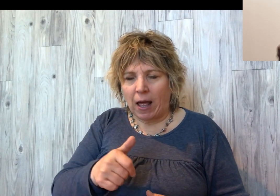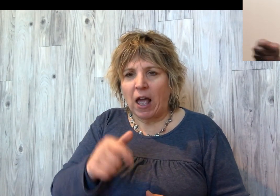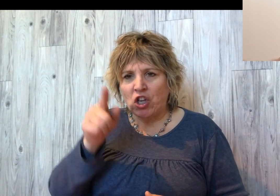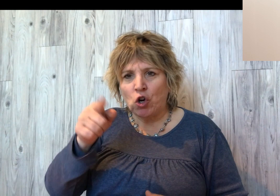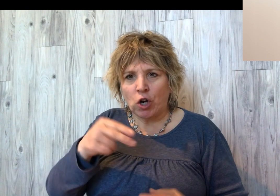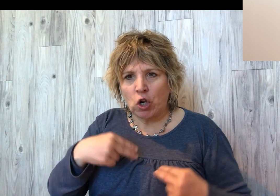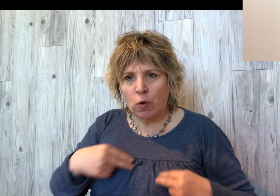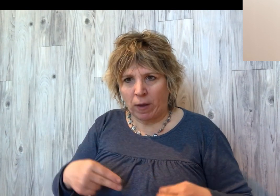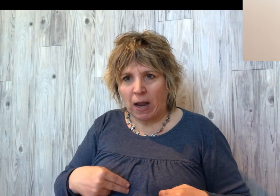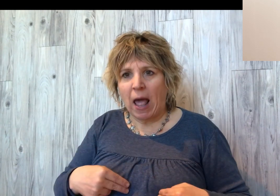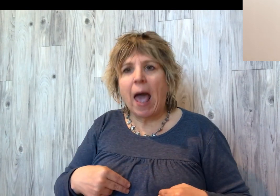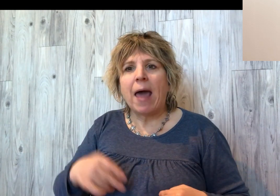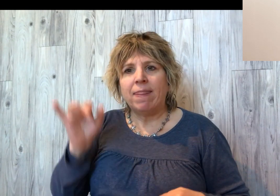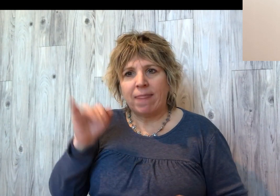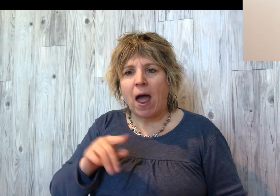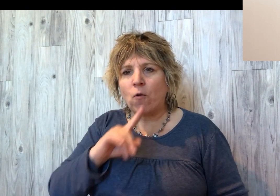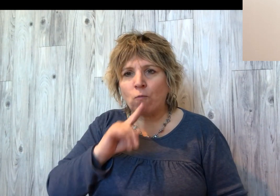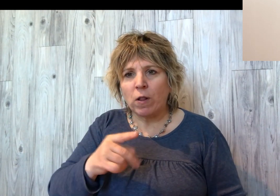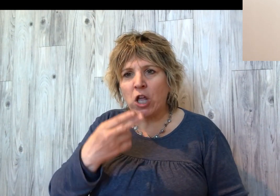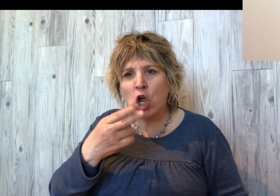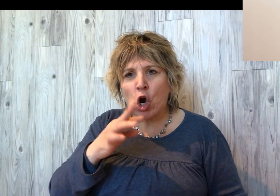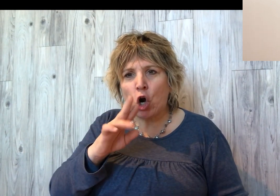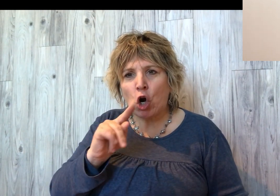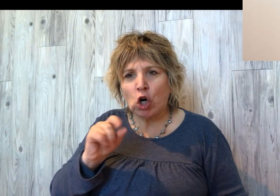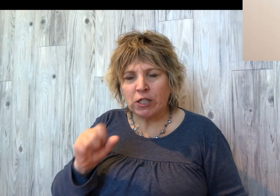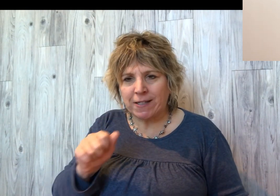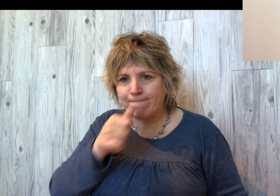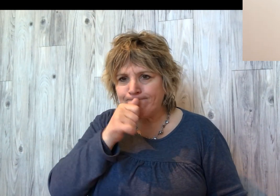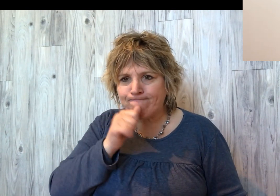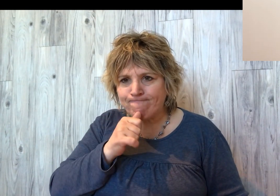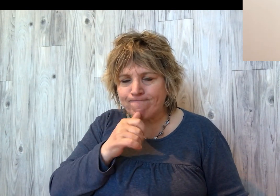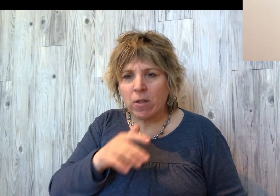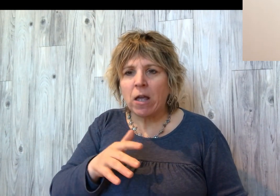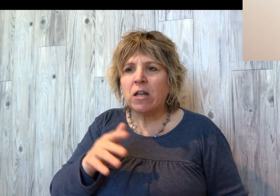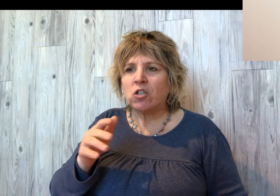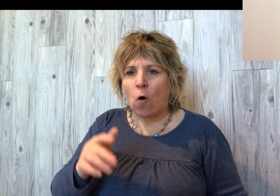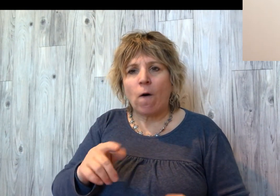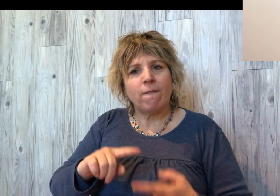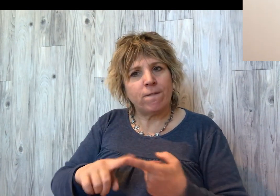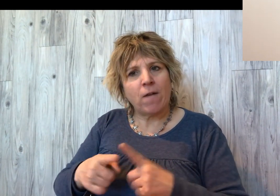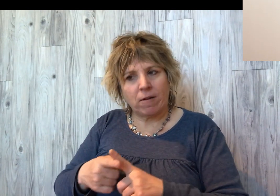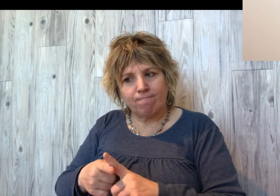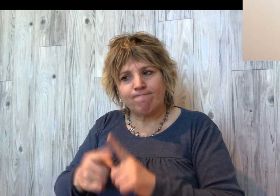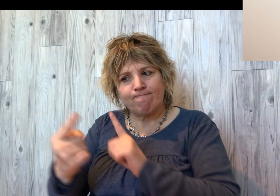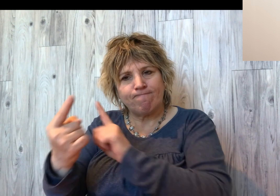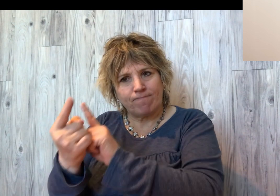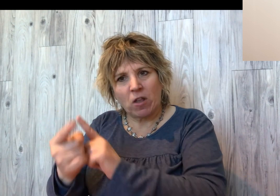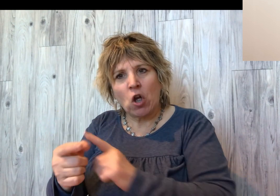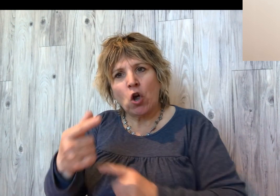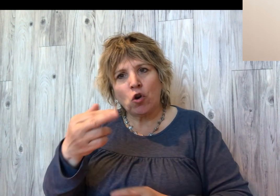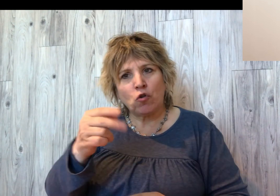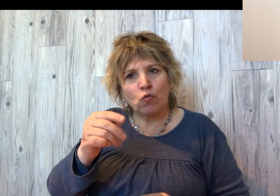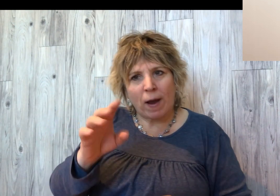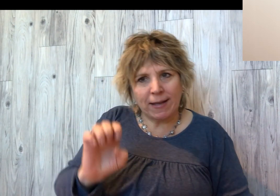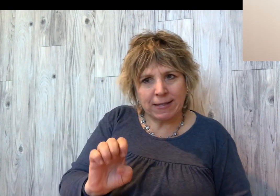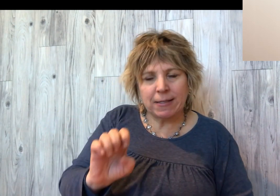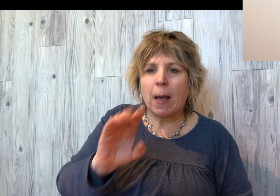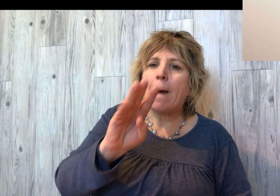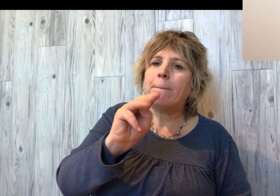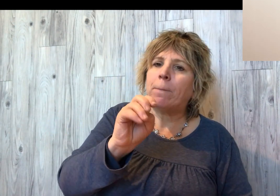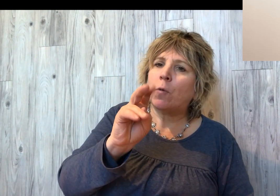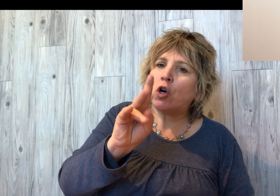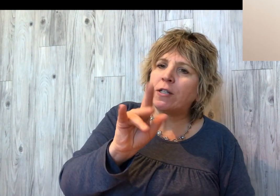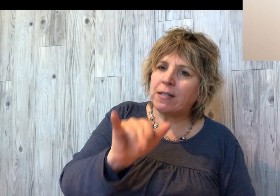Hurting people hurt people. And it hurts. So take it to God. Take it to a trusted friend. Do that. Take it to truth. Take it to grace. Take it to